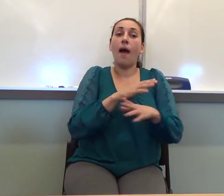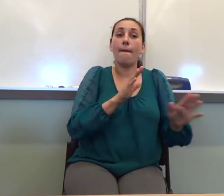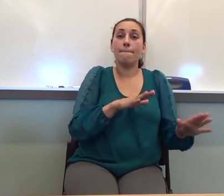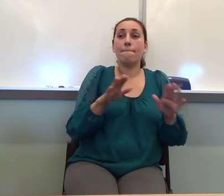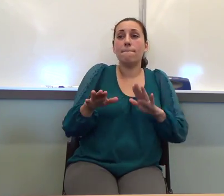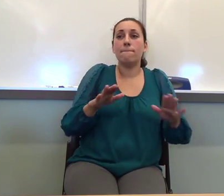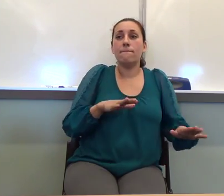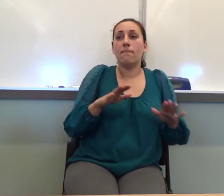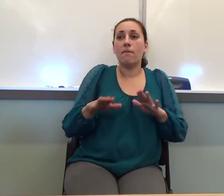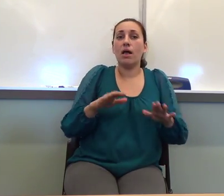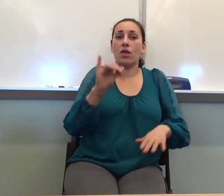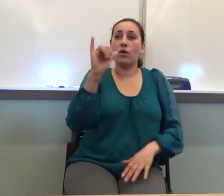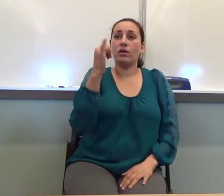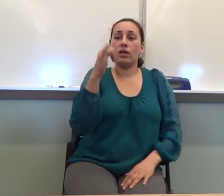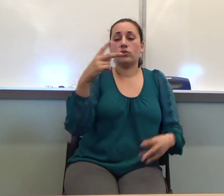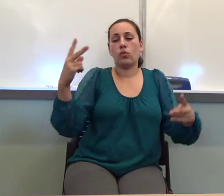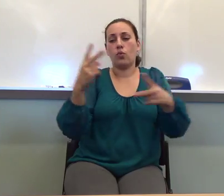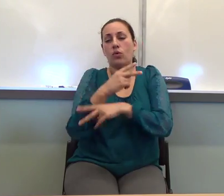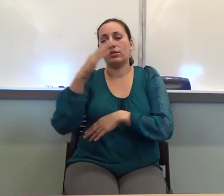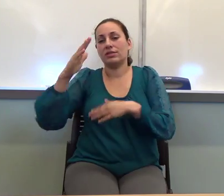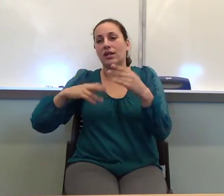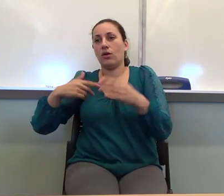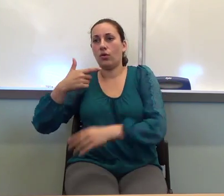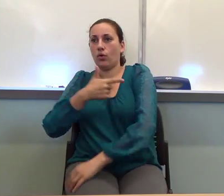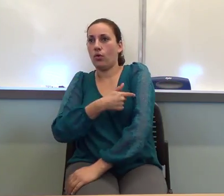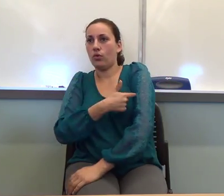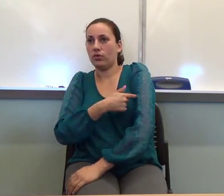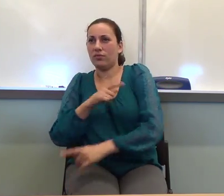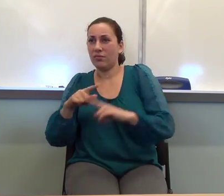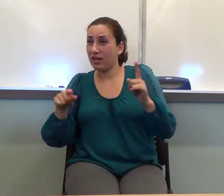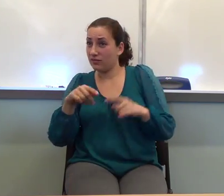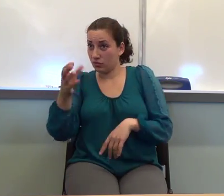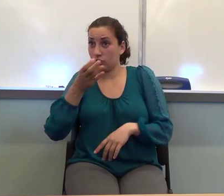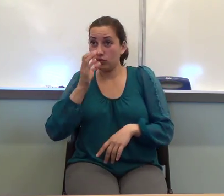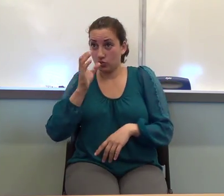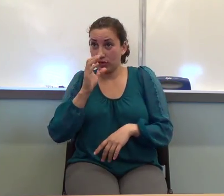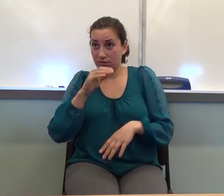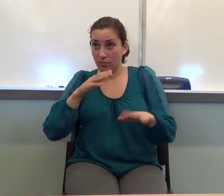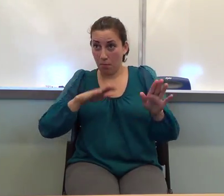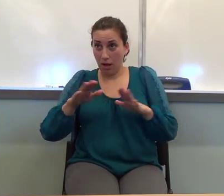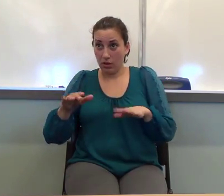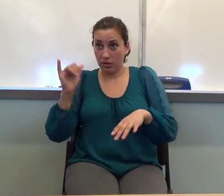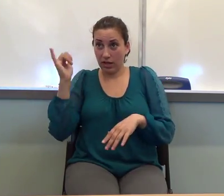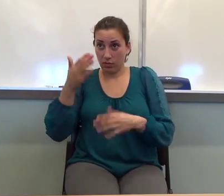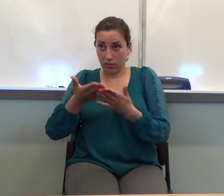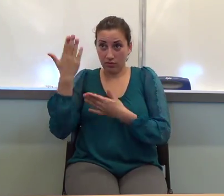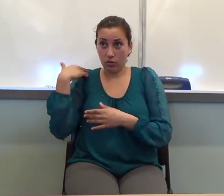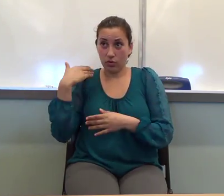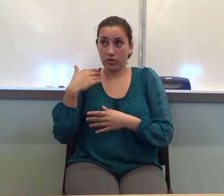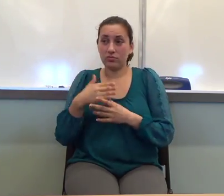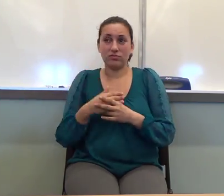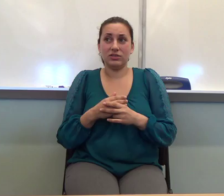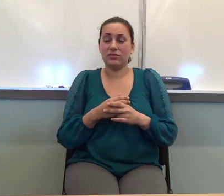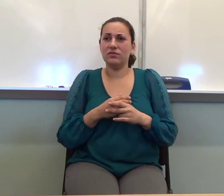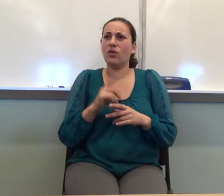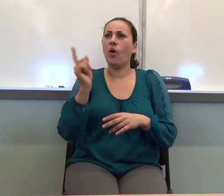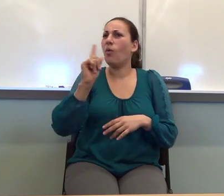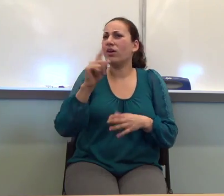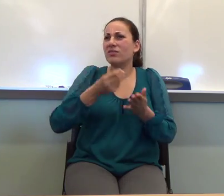Coca-Cola. Now, as I say, I've never seen any of that. Has anyone ever seen mellow yellow? You got it? Where is it? No. I'm from the